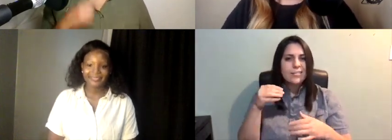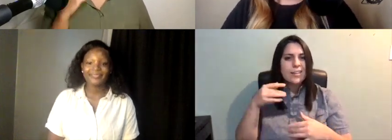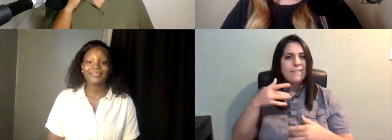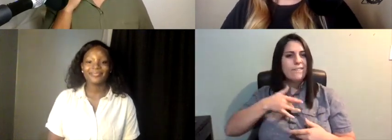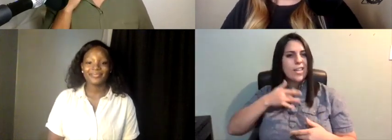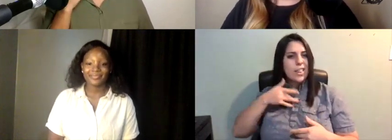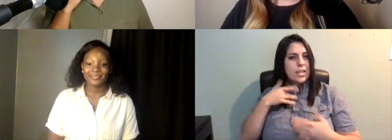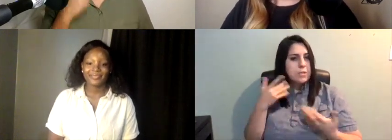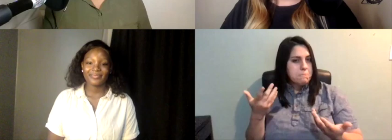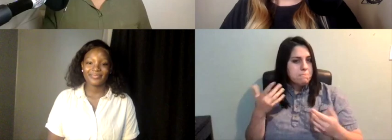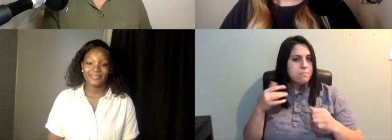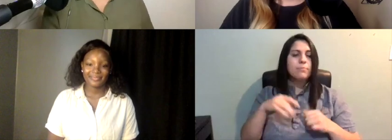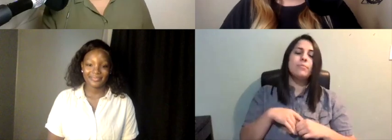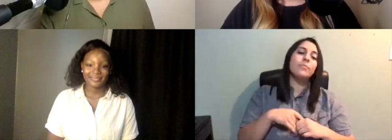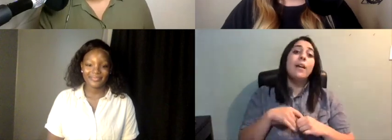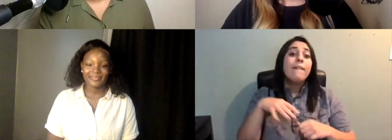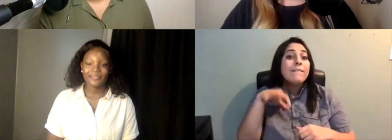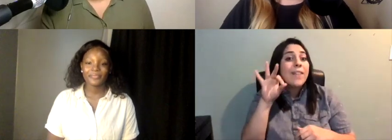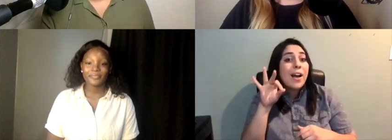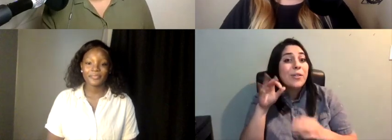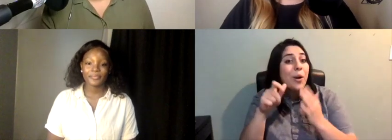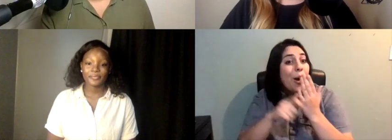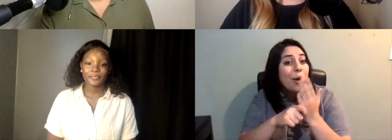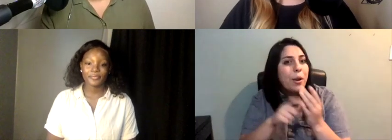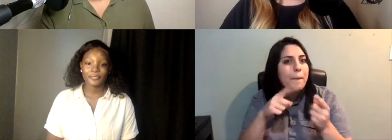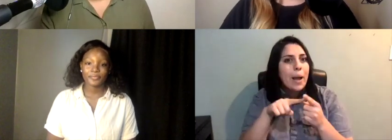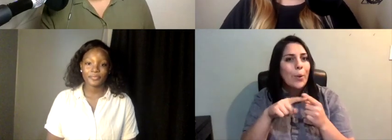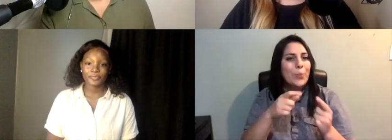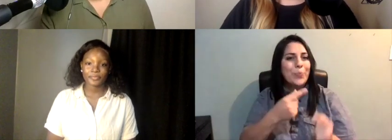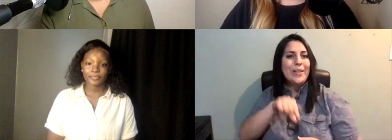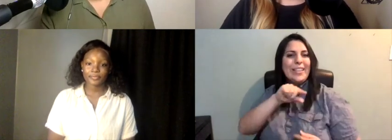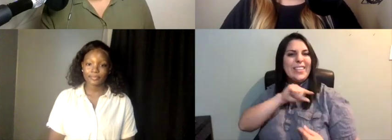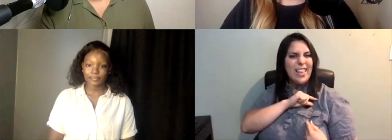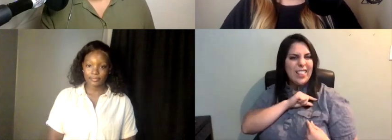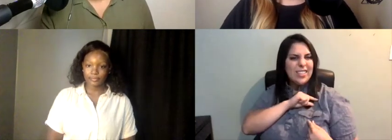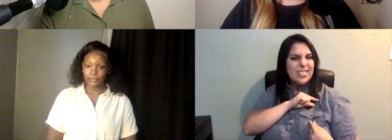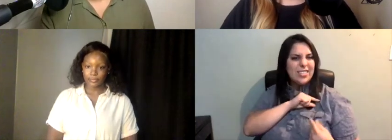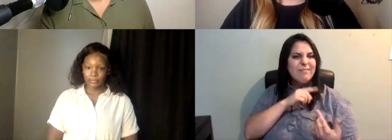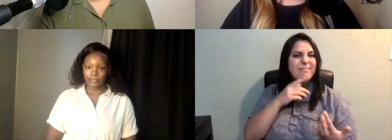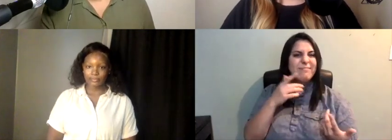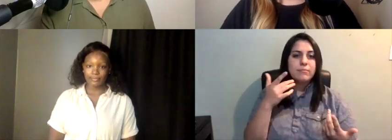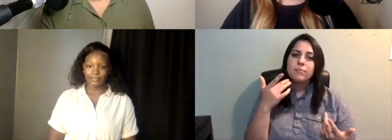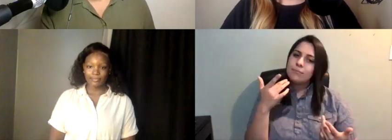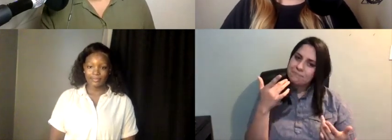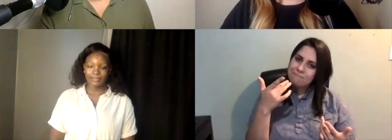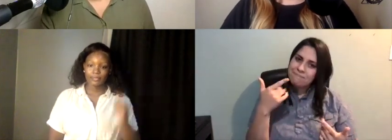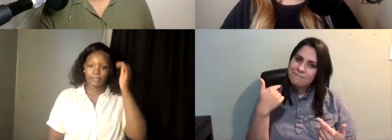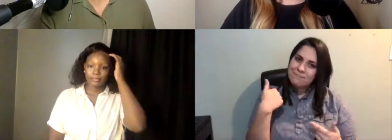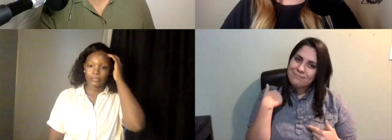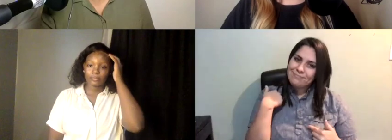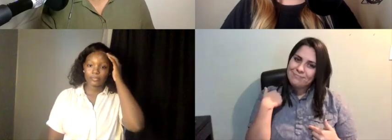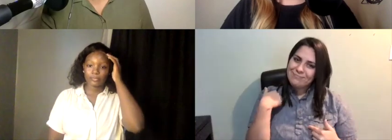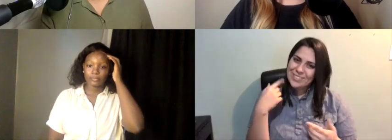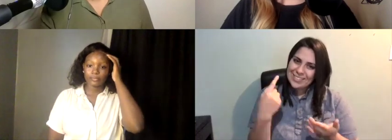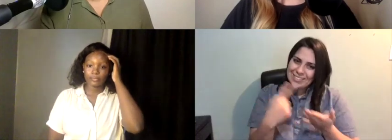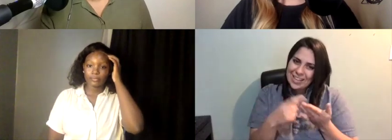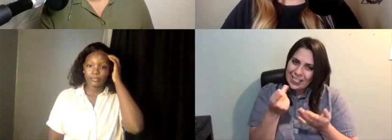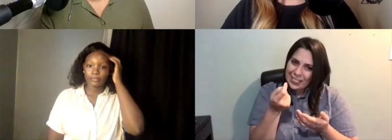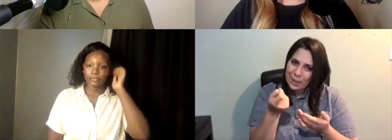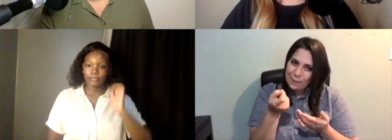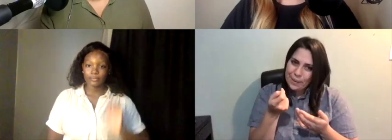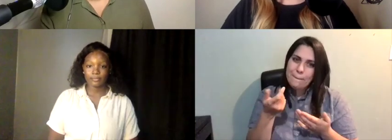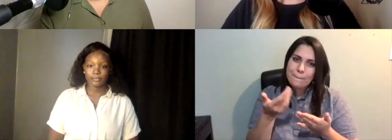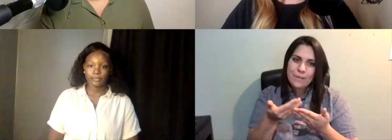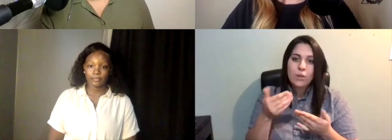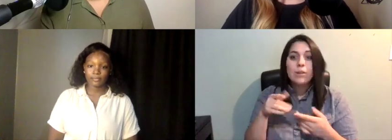themuse.com, I found this great article about feeling guilty, which I alluded to in the beginning. Ryann apparently just doesn't give a